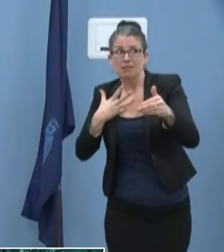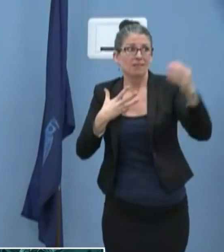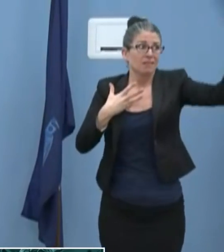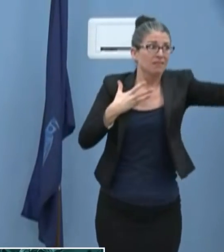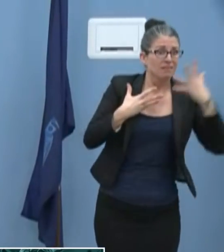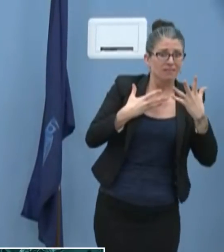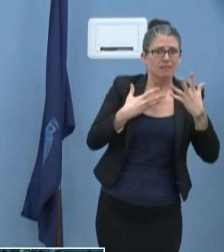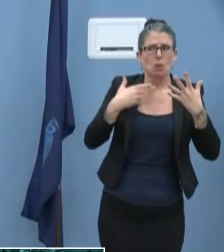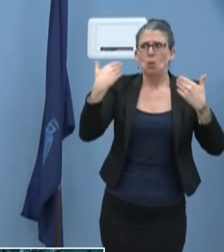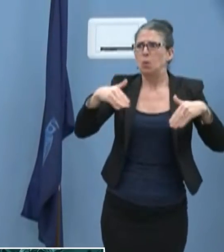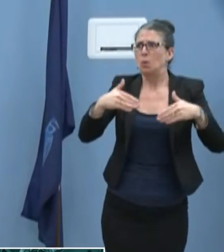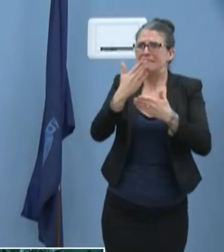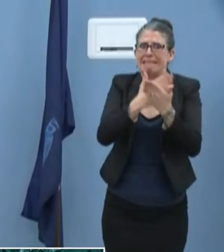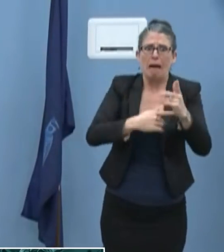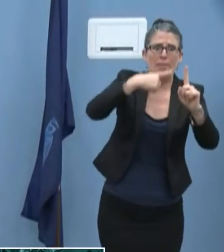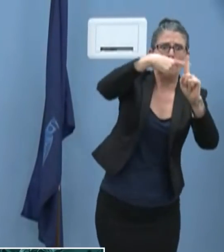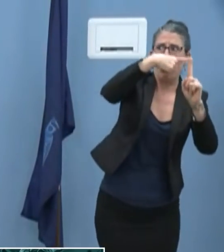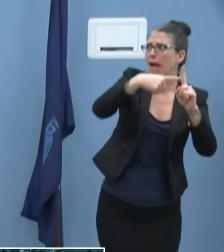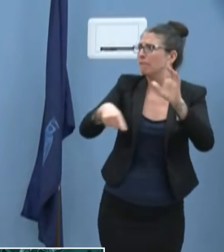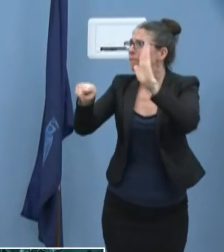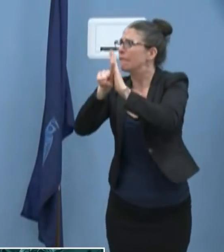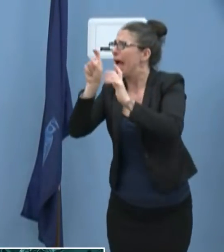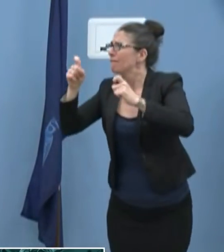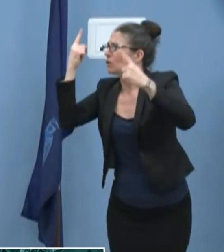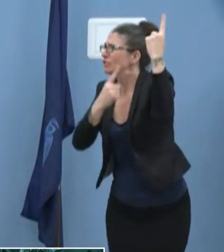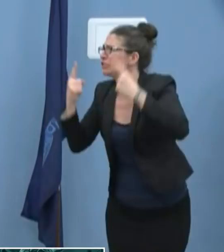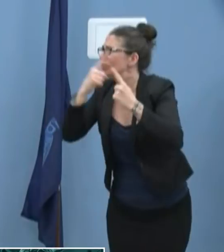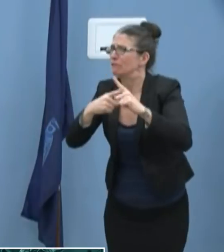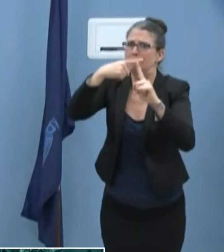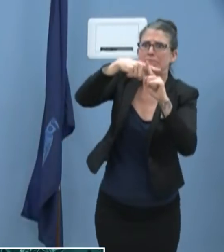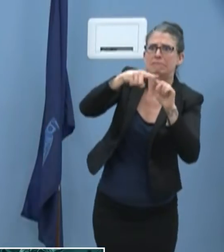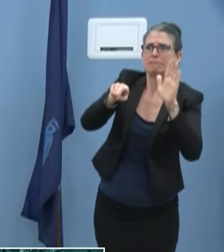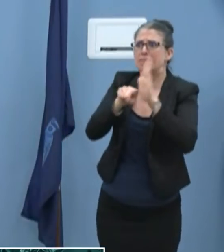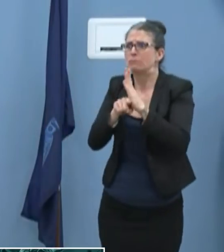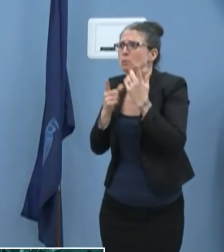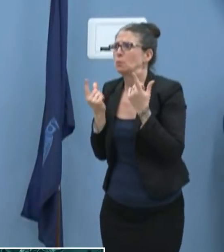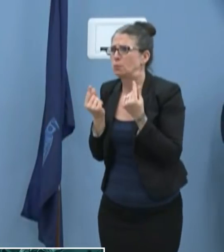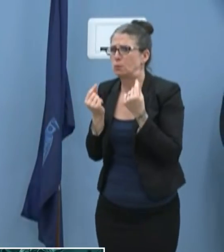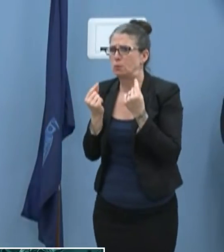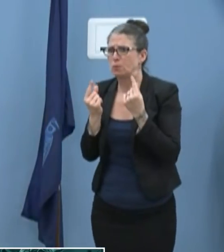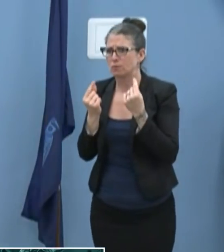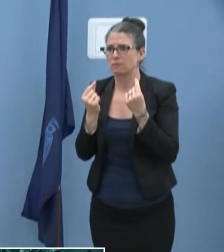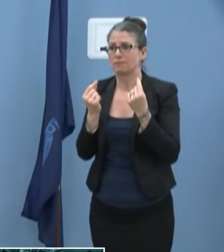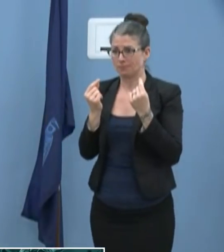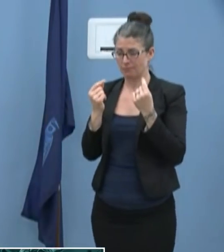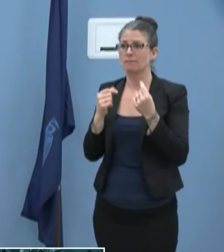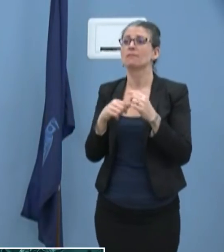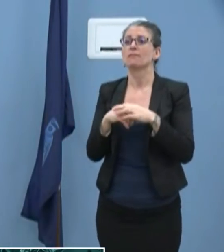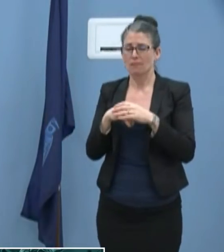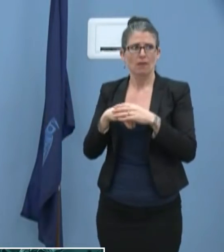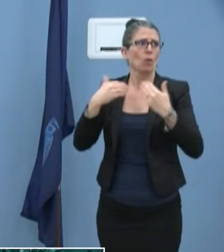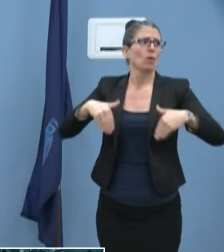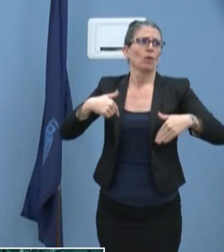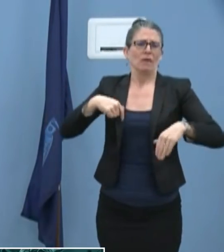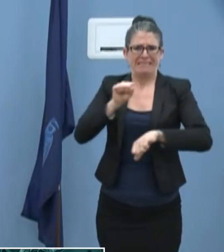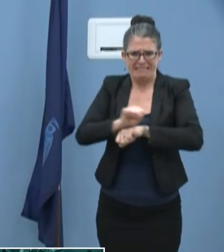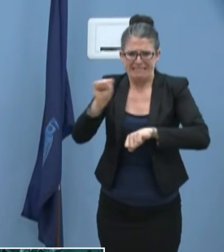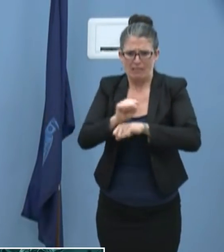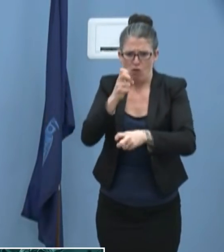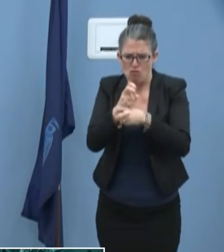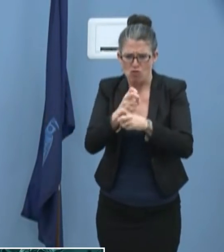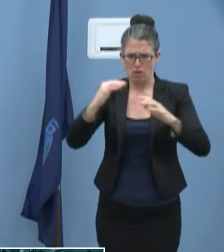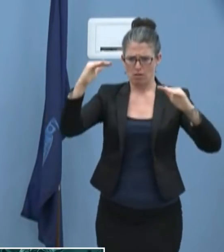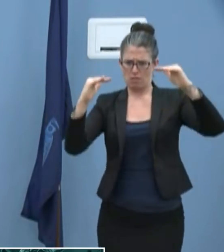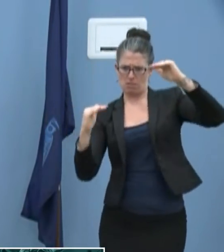and Maine people working in those businesses. And, you know, to walk down the streets of Portland and Bangor or any of our towns and cities,